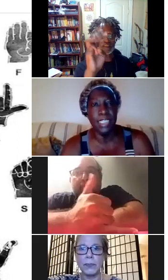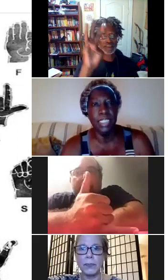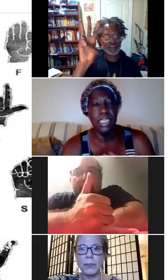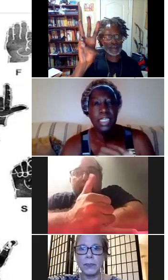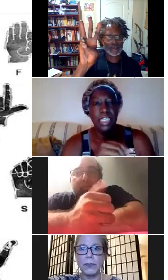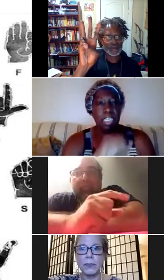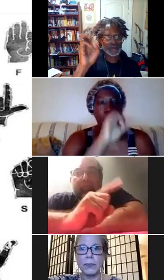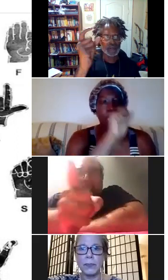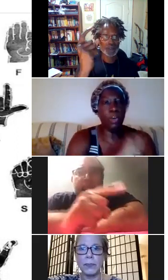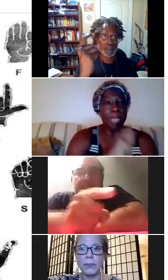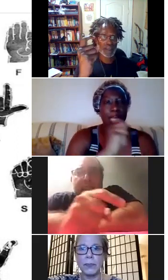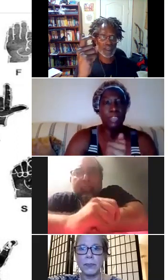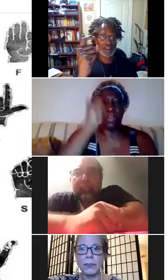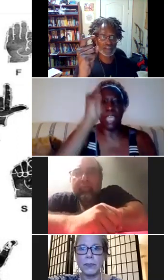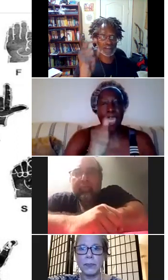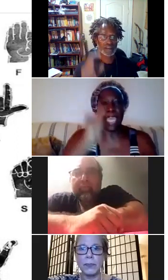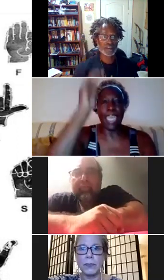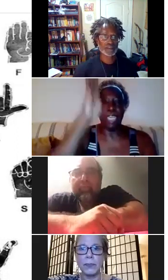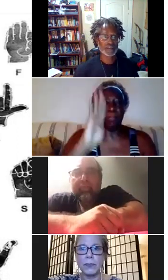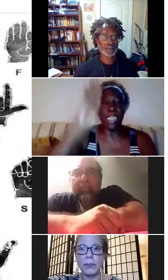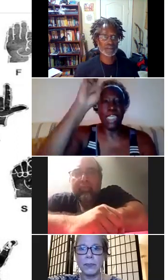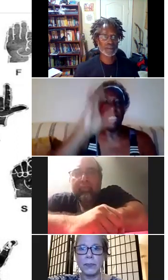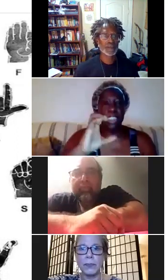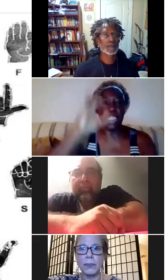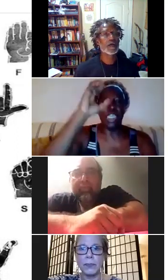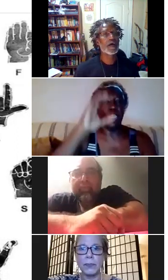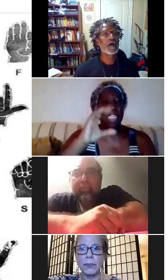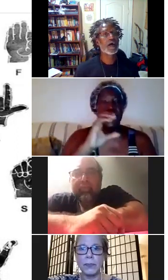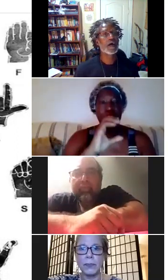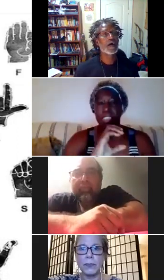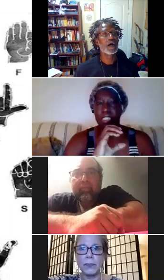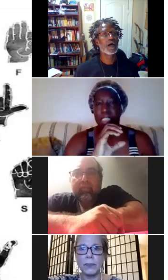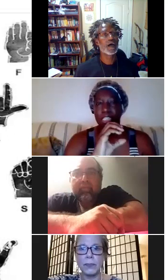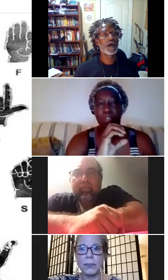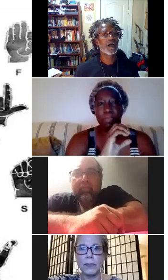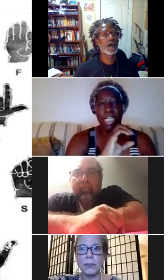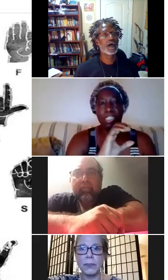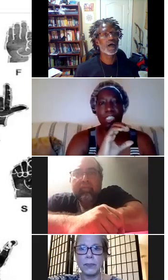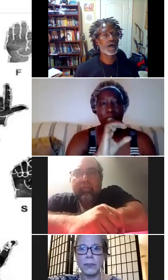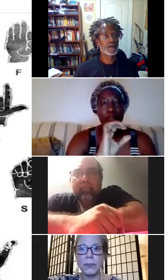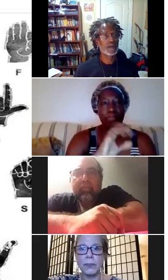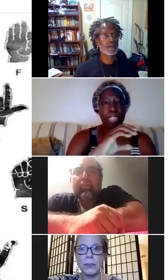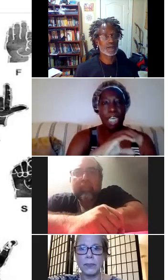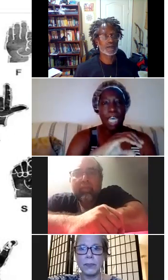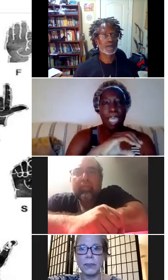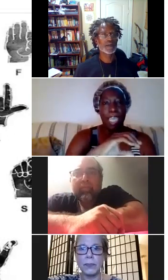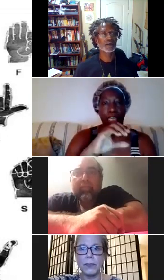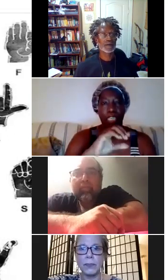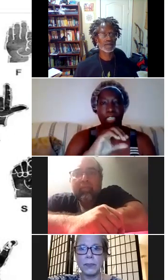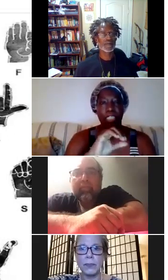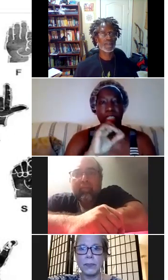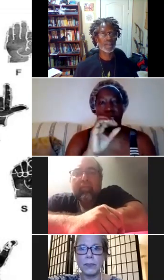sign, W. don't bounce. Don't A, B, C. That's too much for the